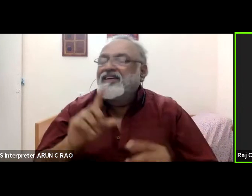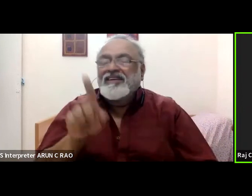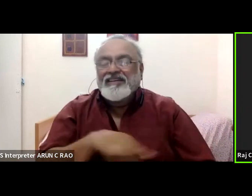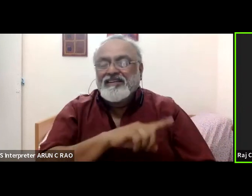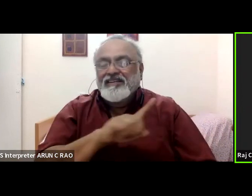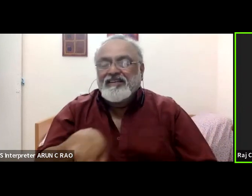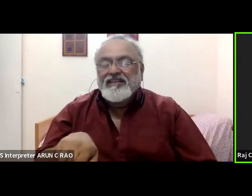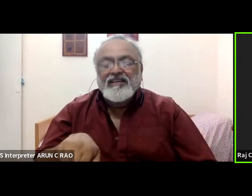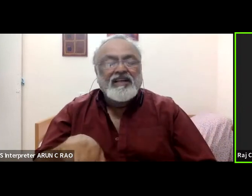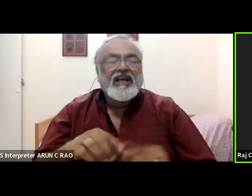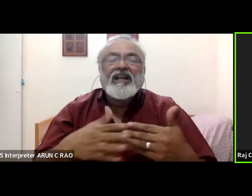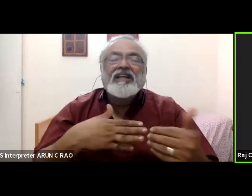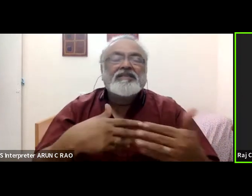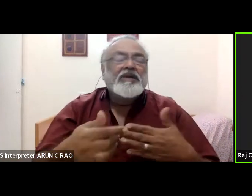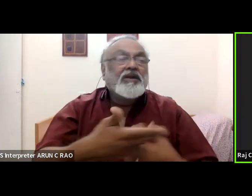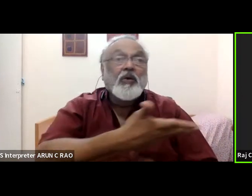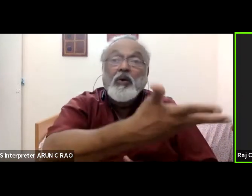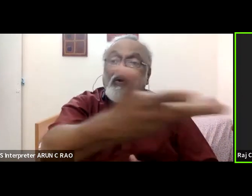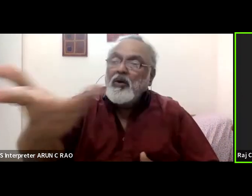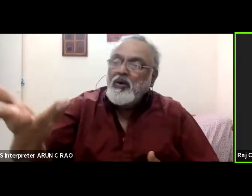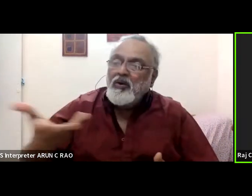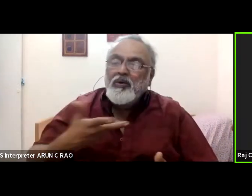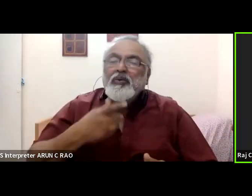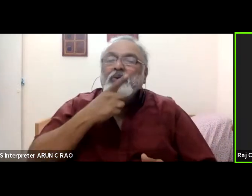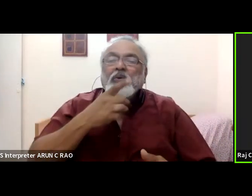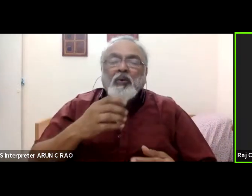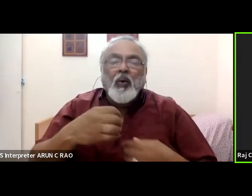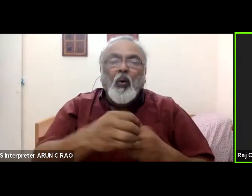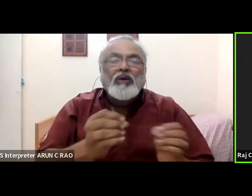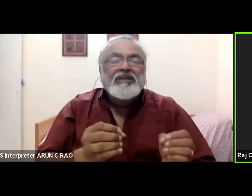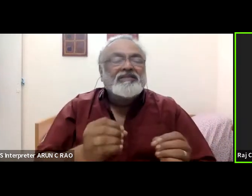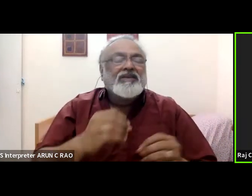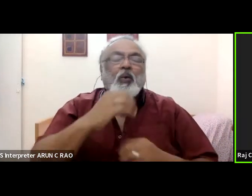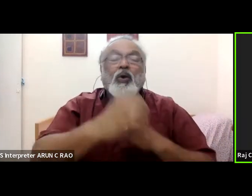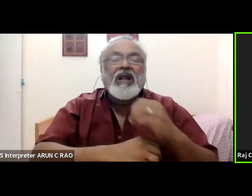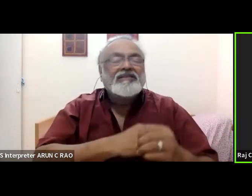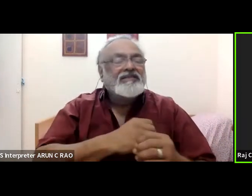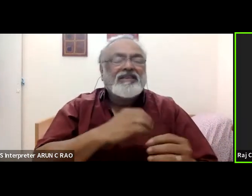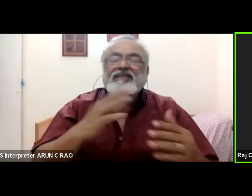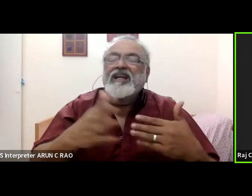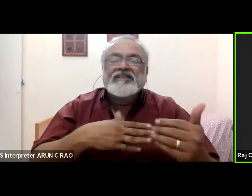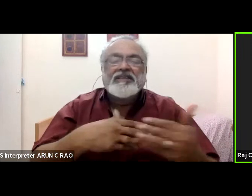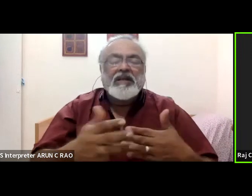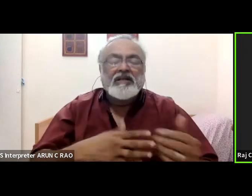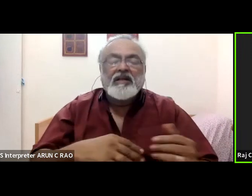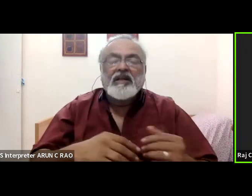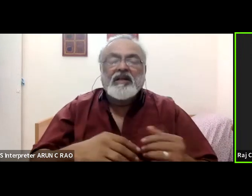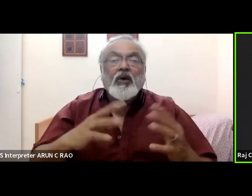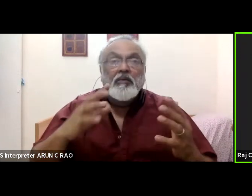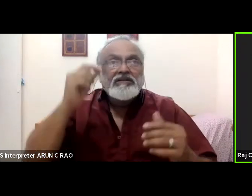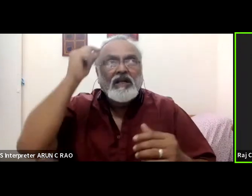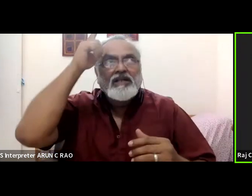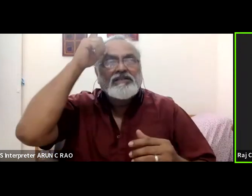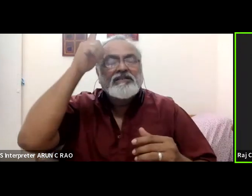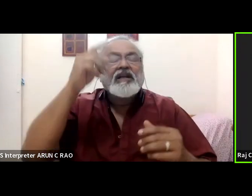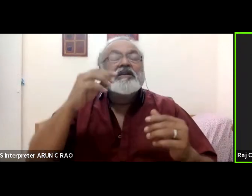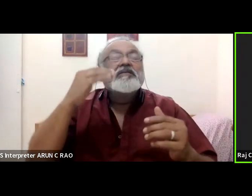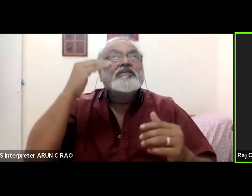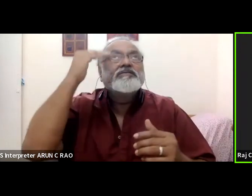organization we represent, I think it is time to do various kinds of campaigns, behavioral economics, so